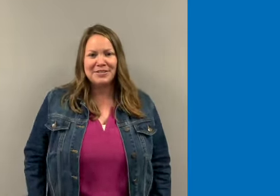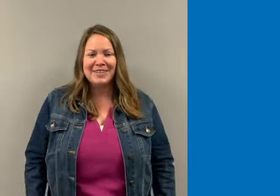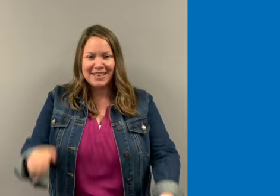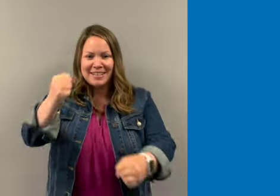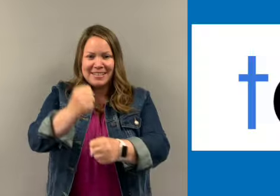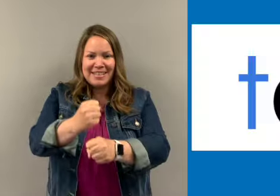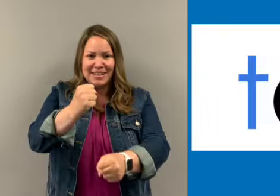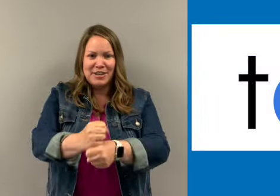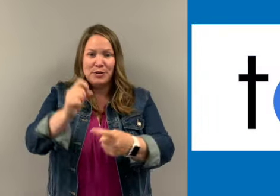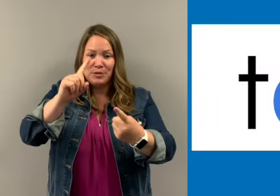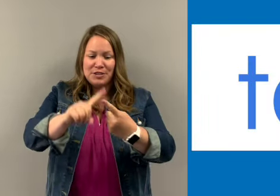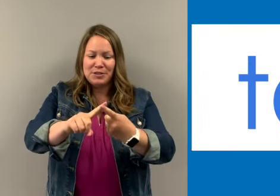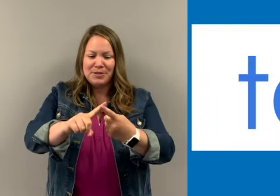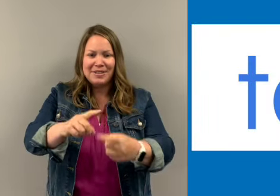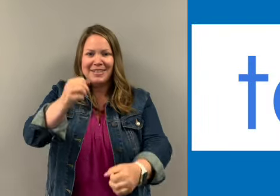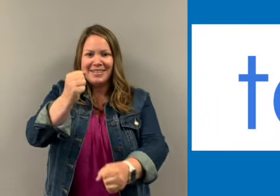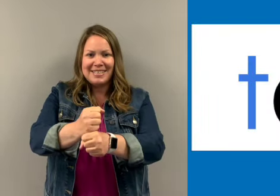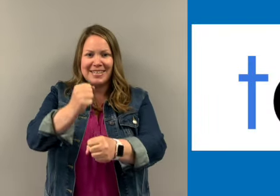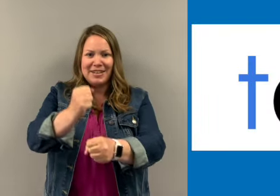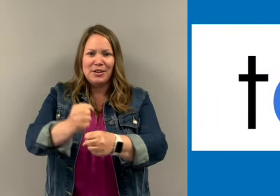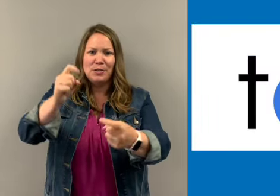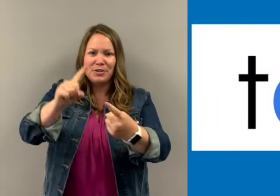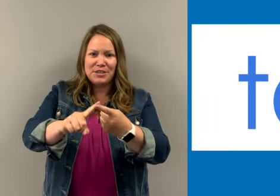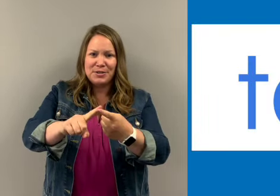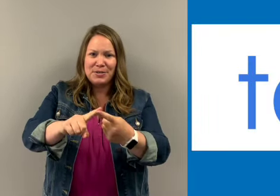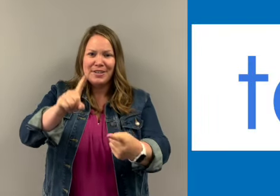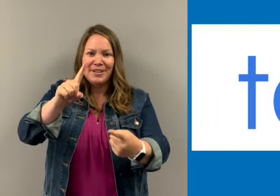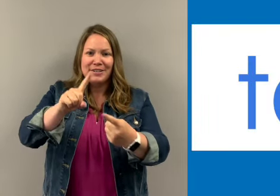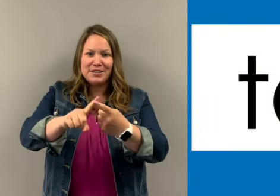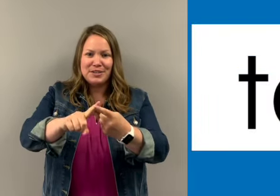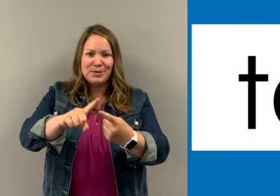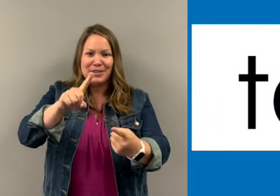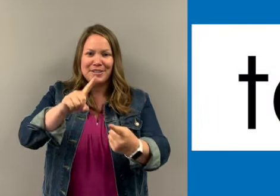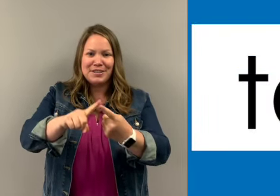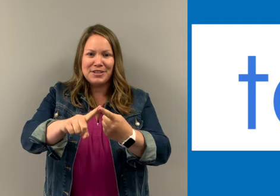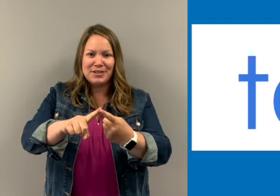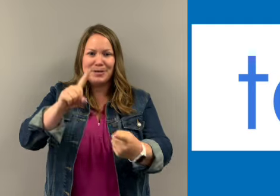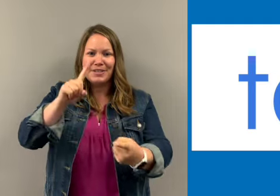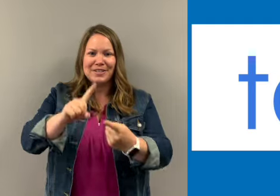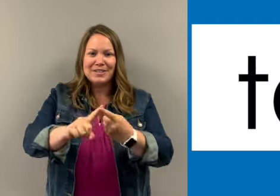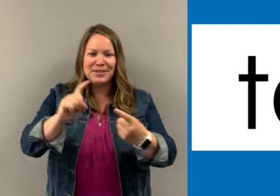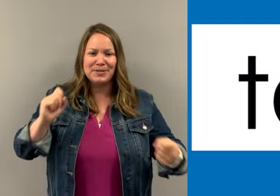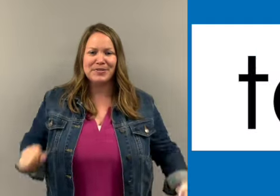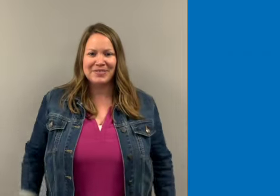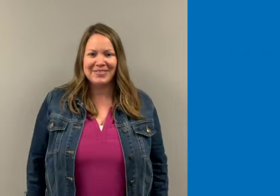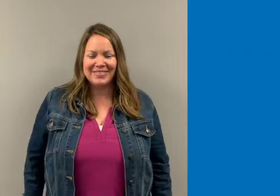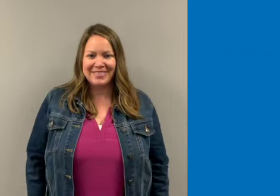turn. T-O, two. T-O, two. Two, two,